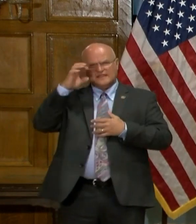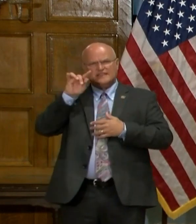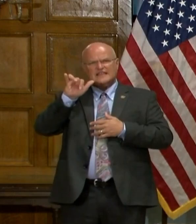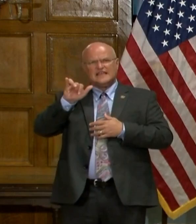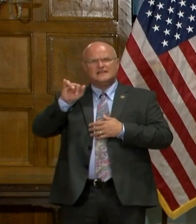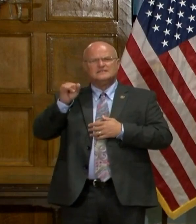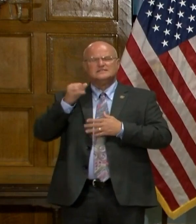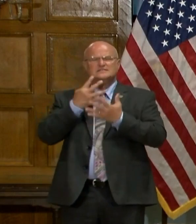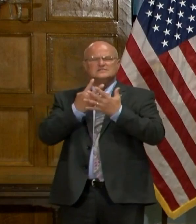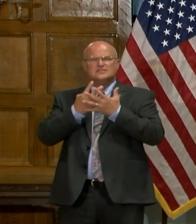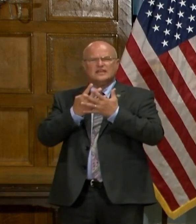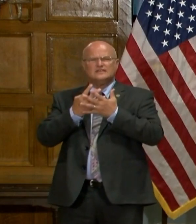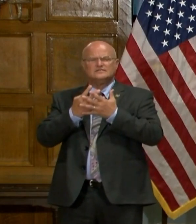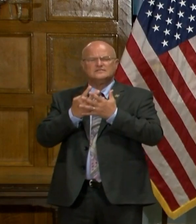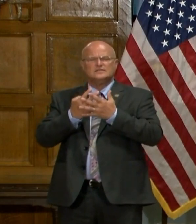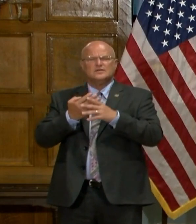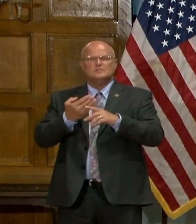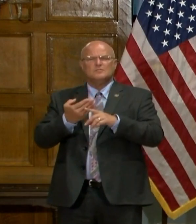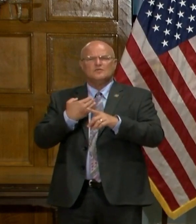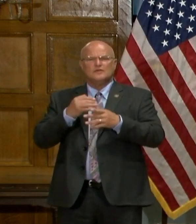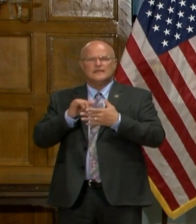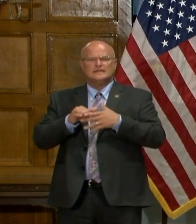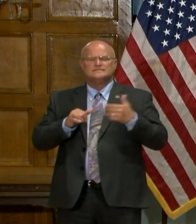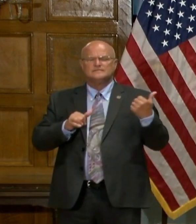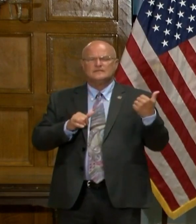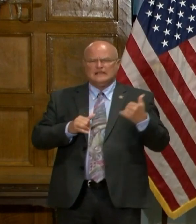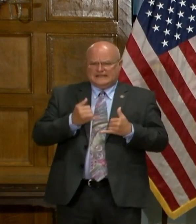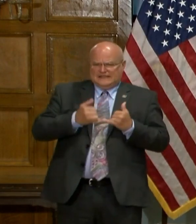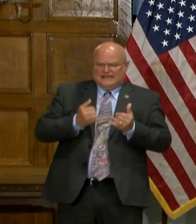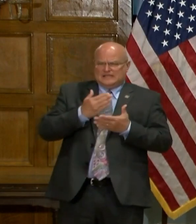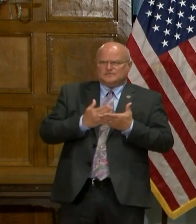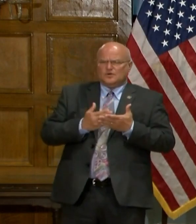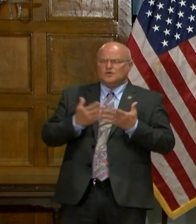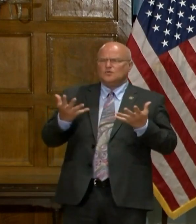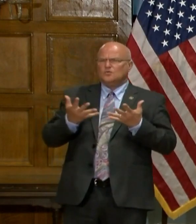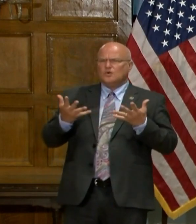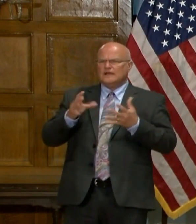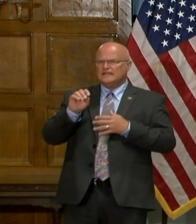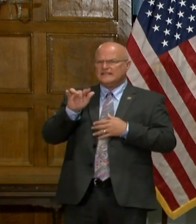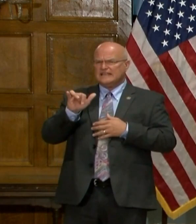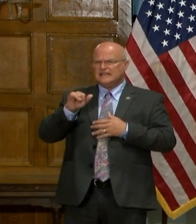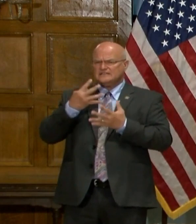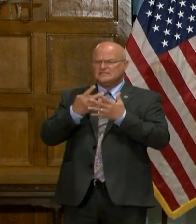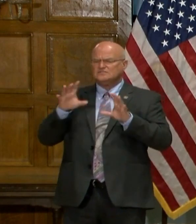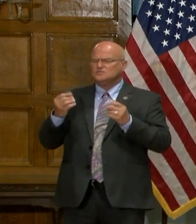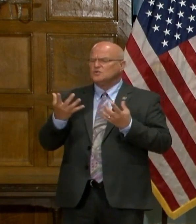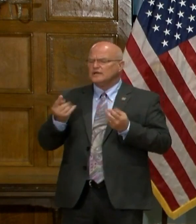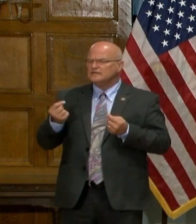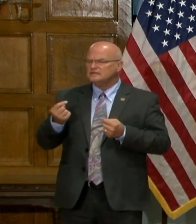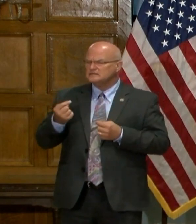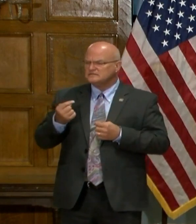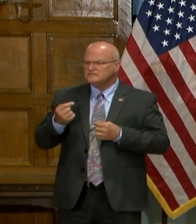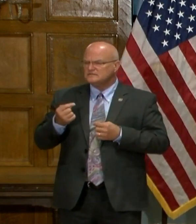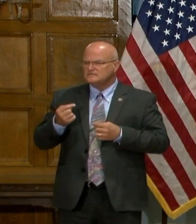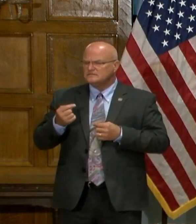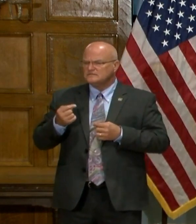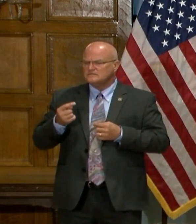doing before they release detainees? All right, the last part, what can the county jails do to do what?